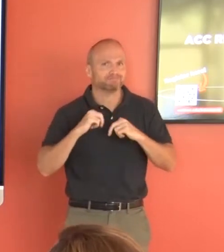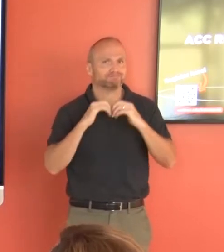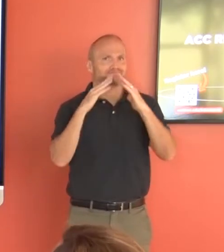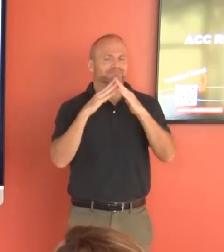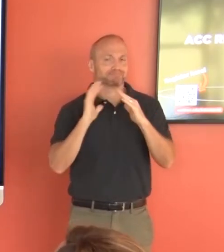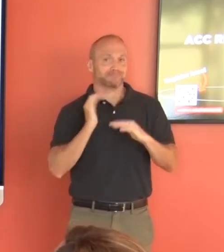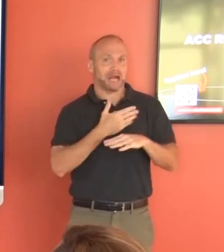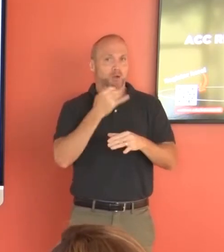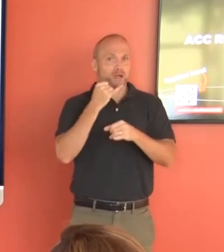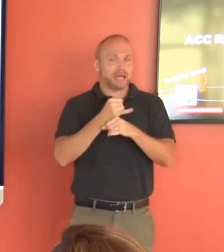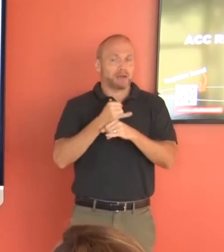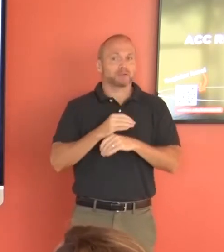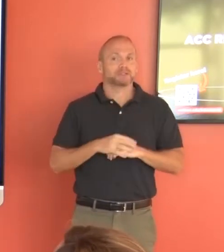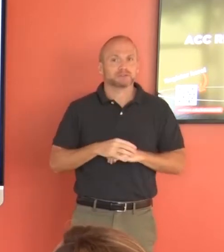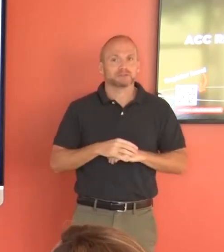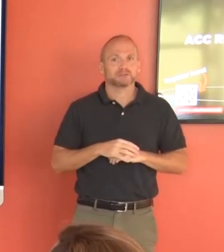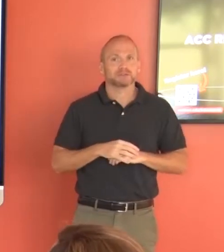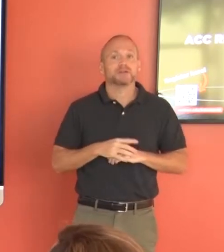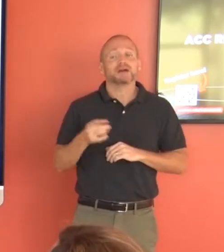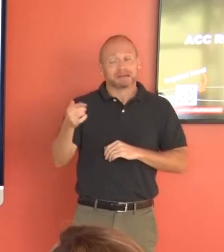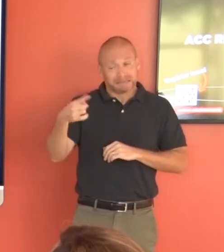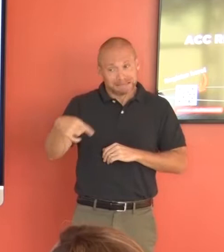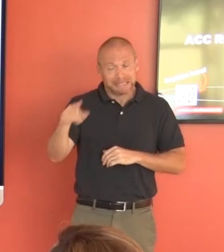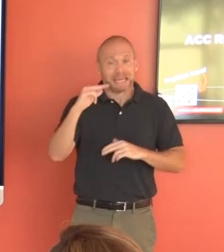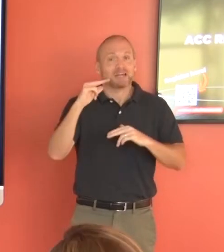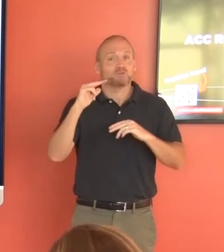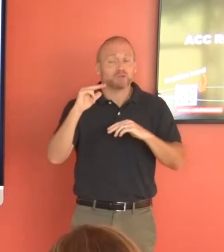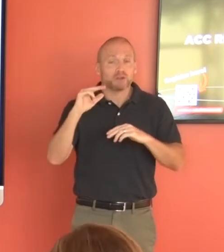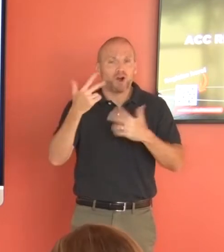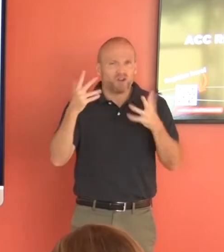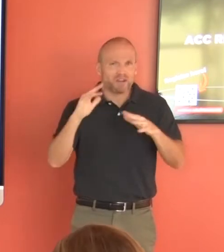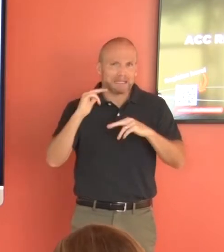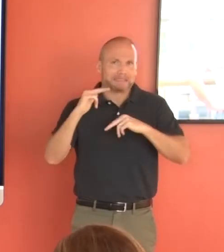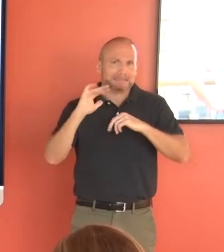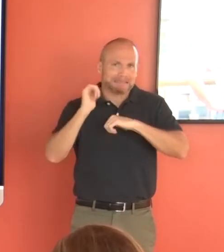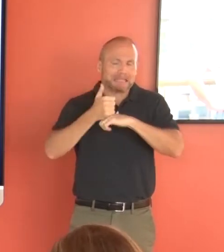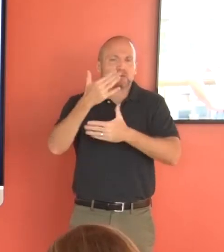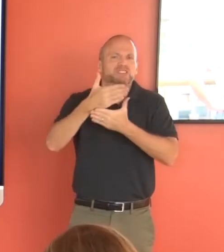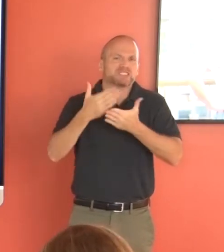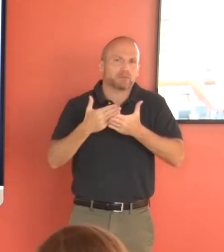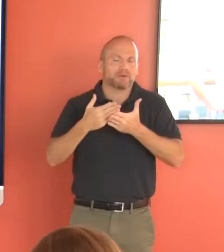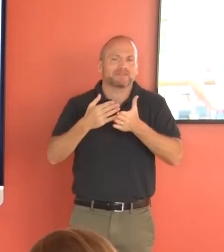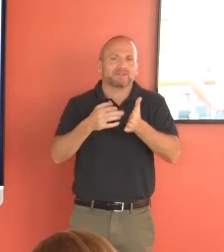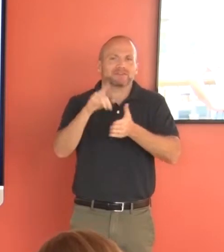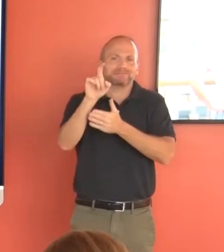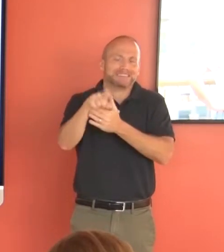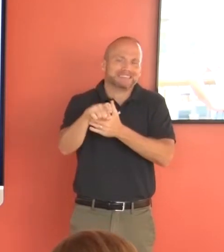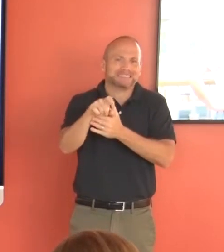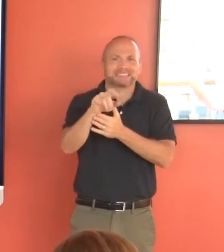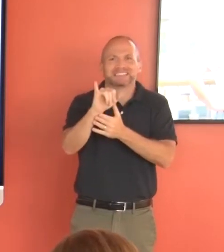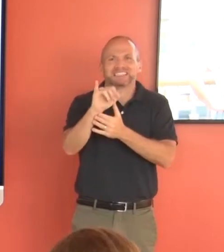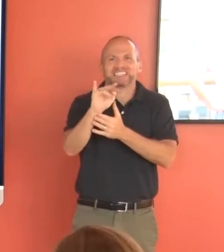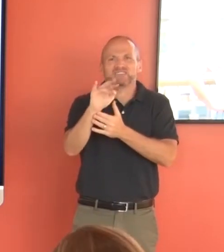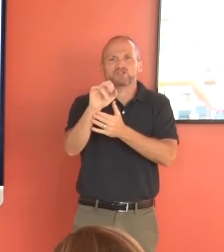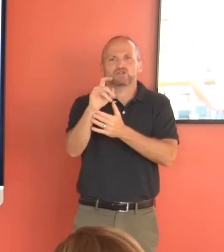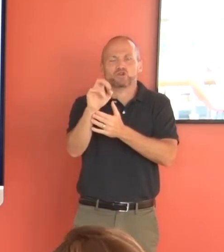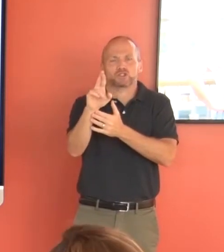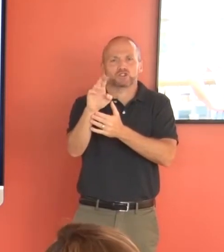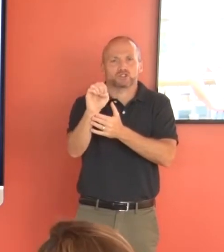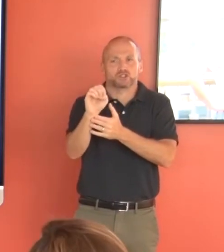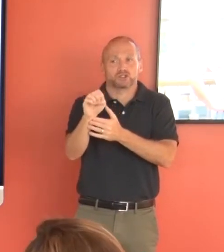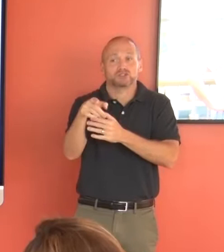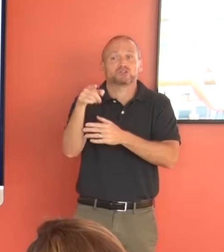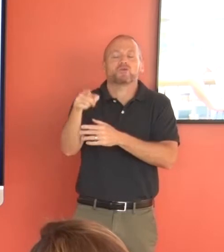they will be bringing in some of the infrastructure, and so we can coordinate that and reduce the cost so we can put more